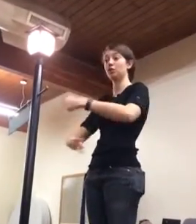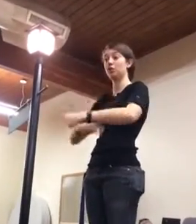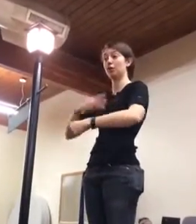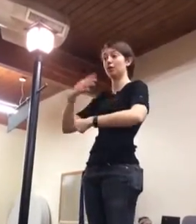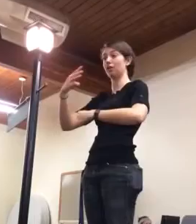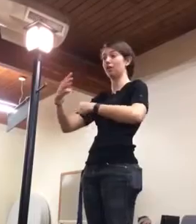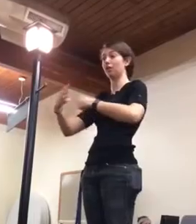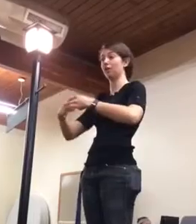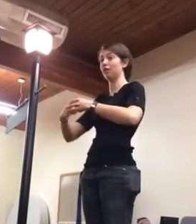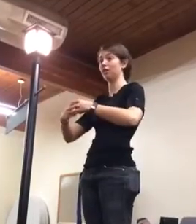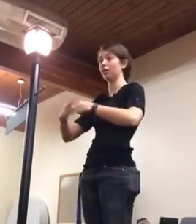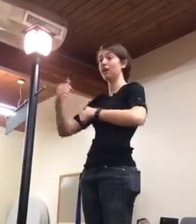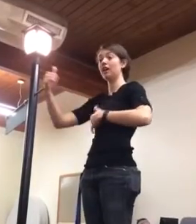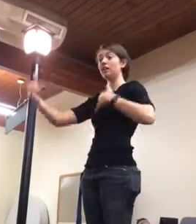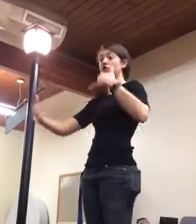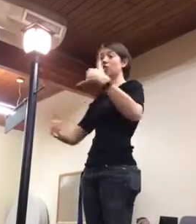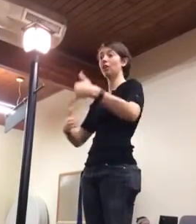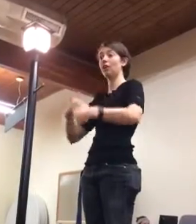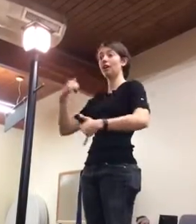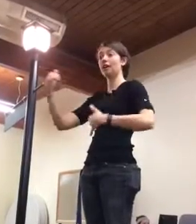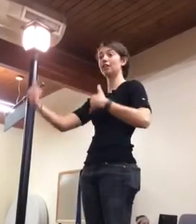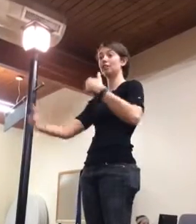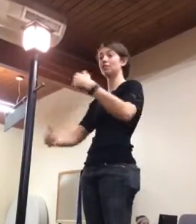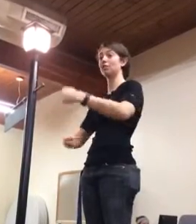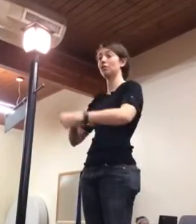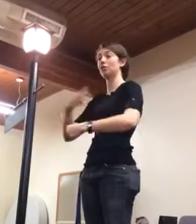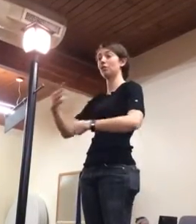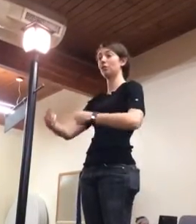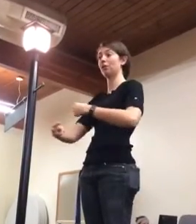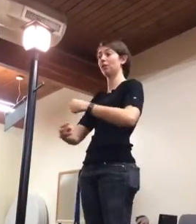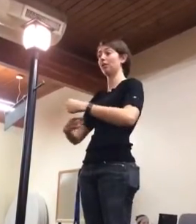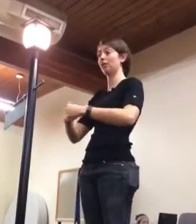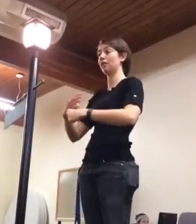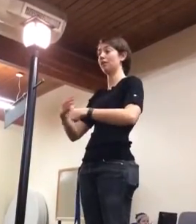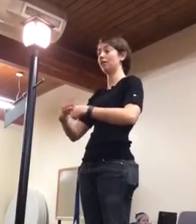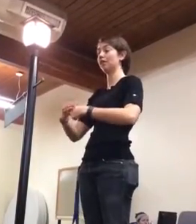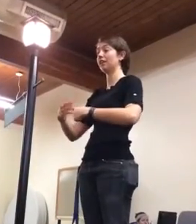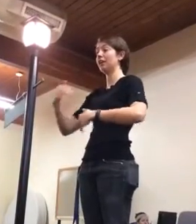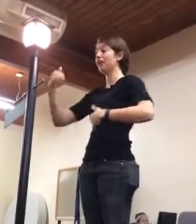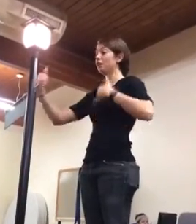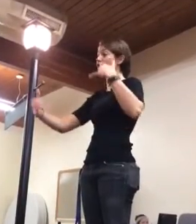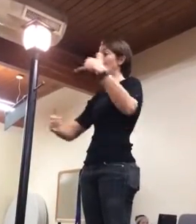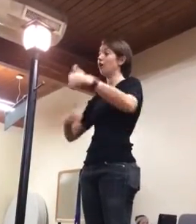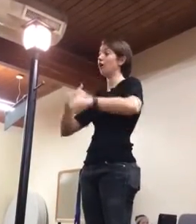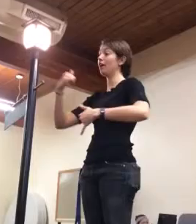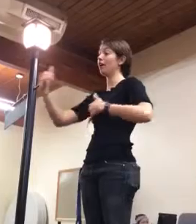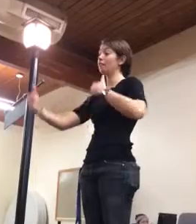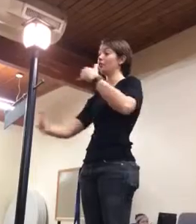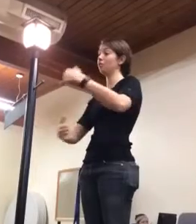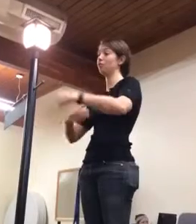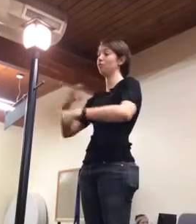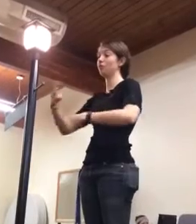the world, joy to the world, joy to the